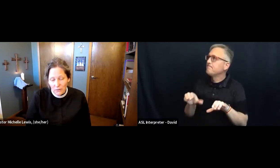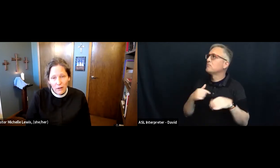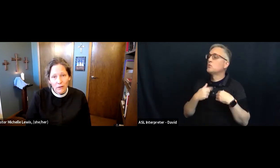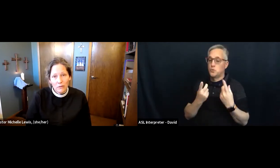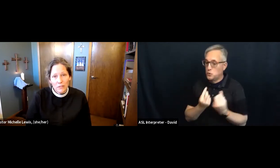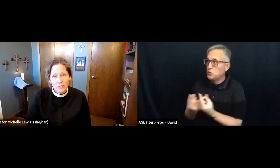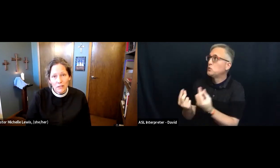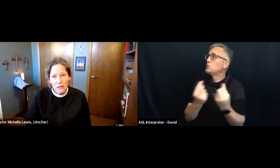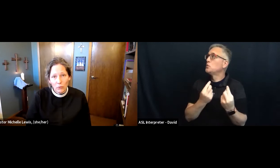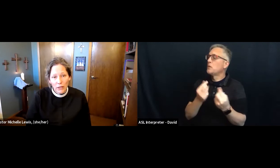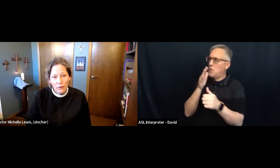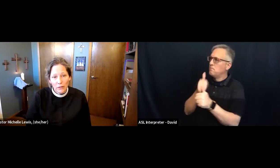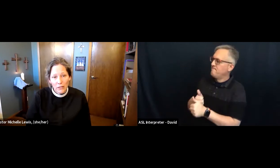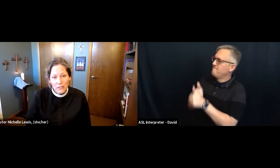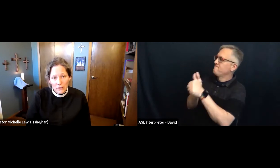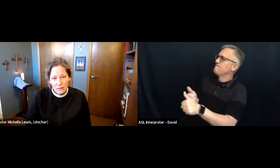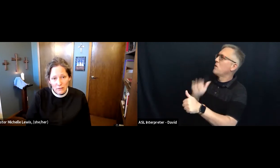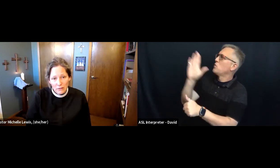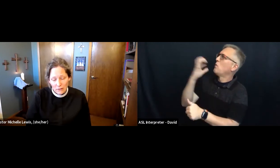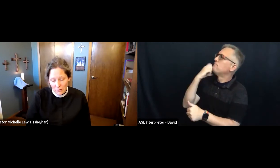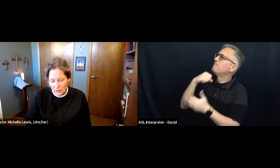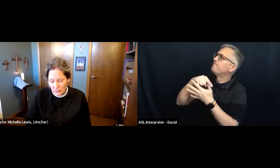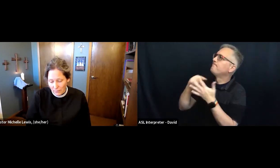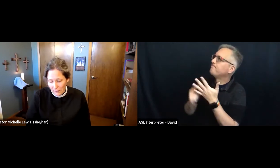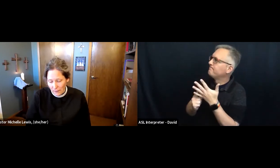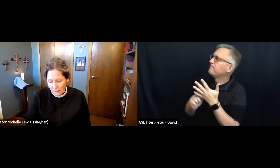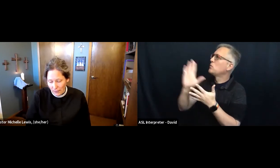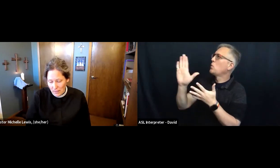God's values and priorities.